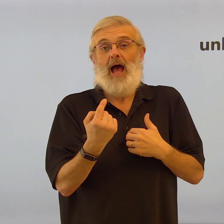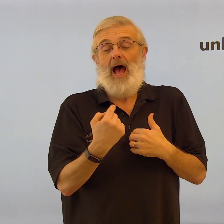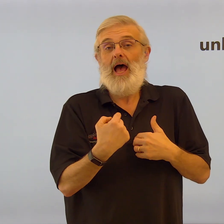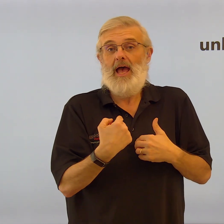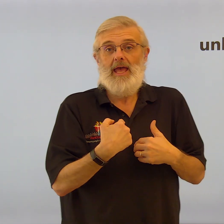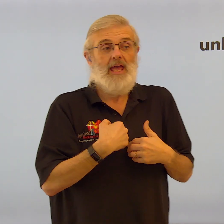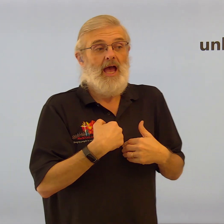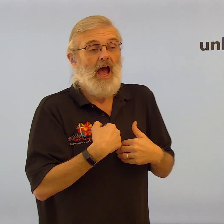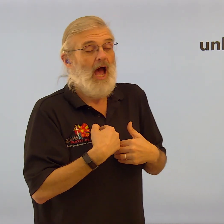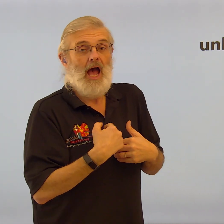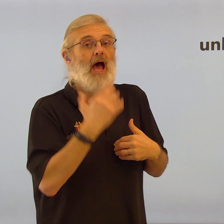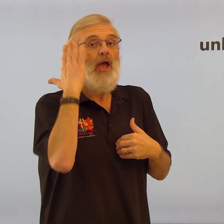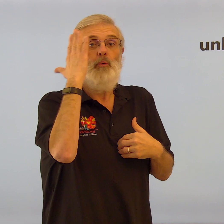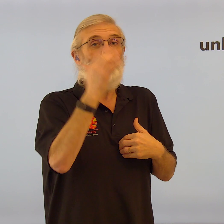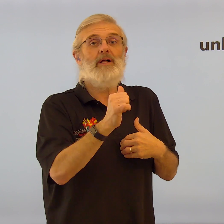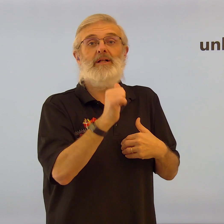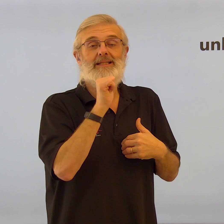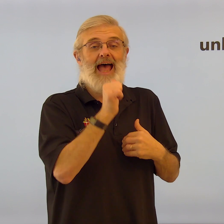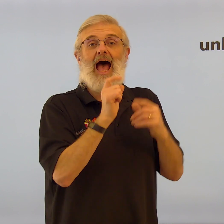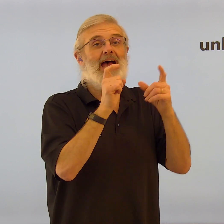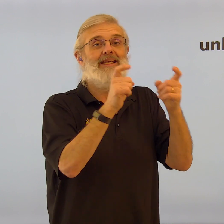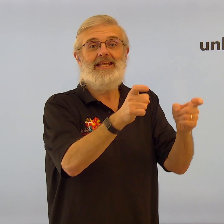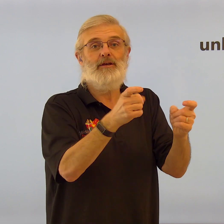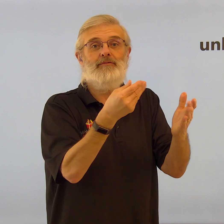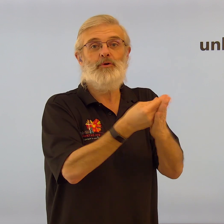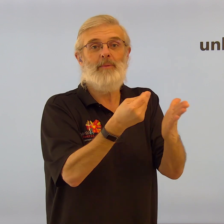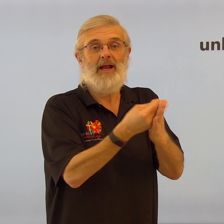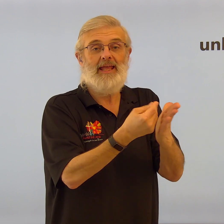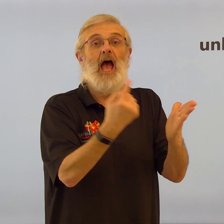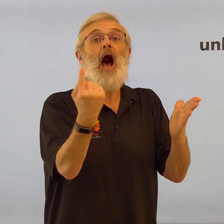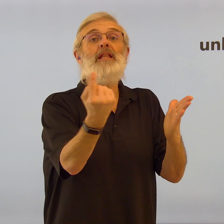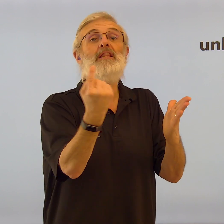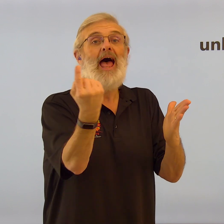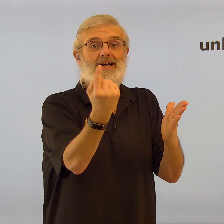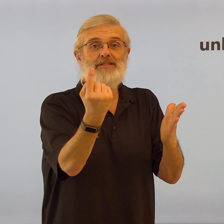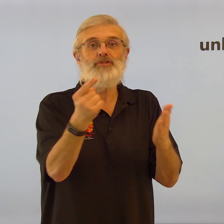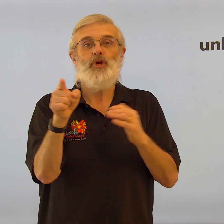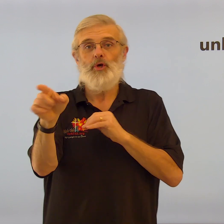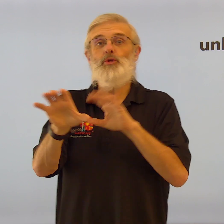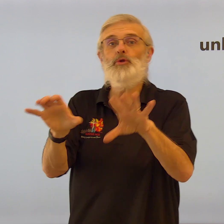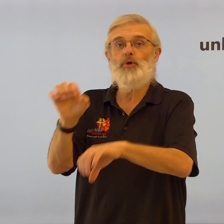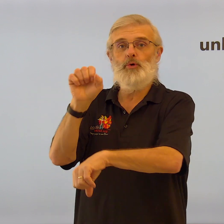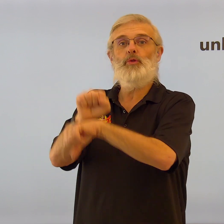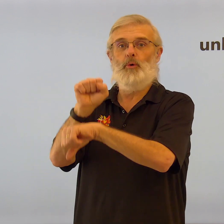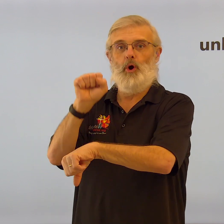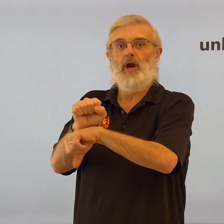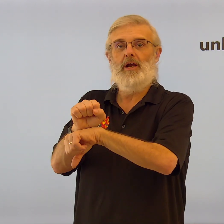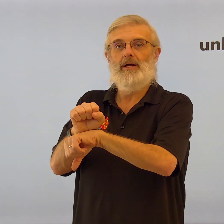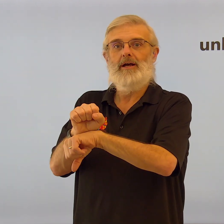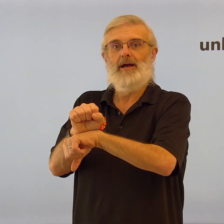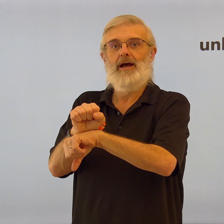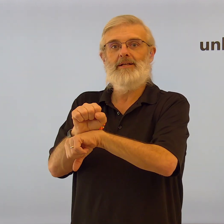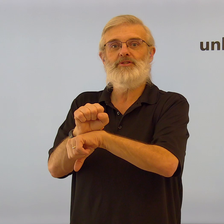I will not give you money unless you do the work. And so